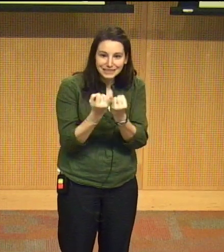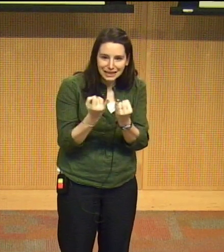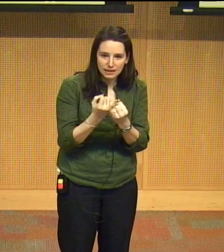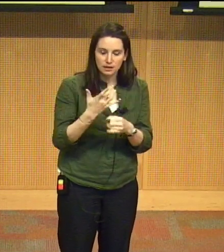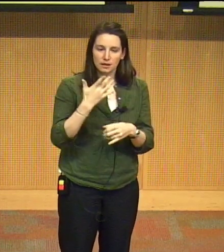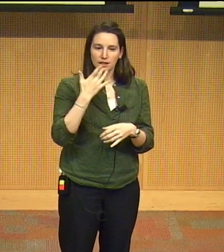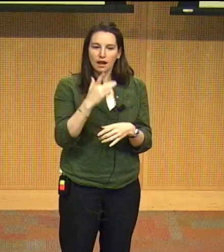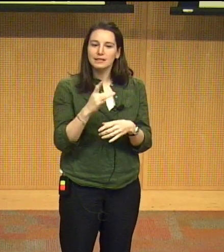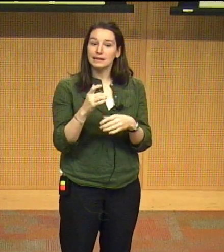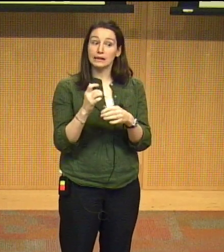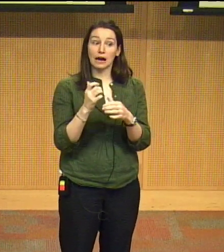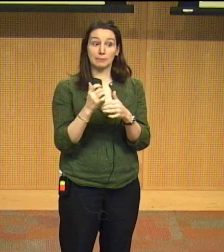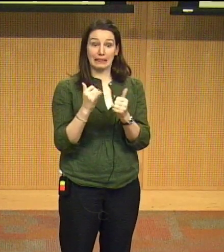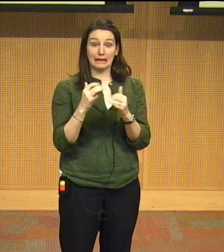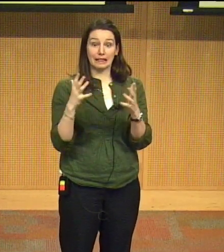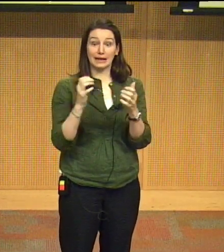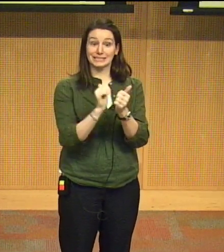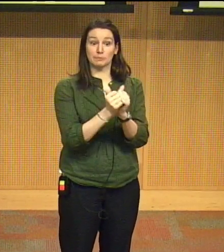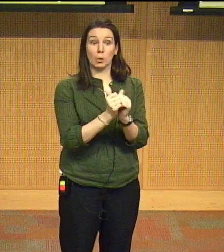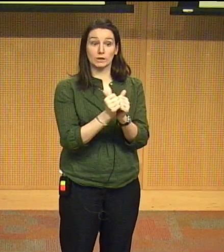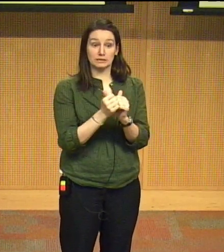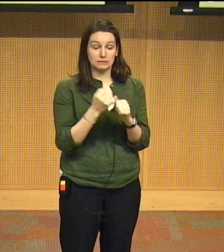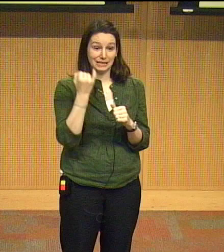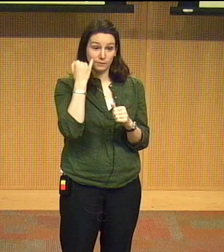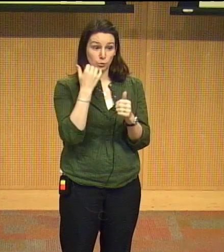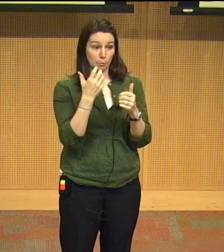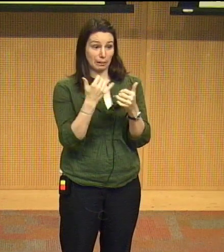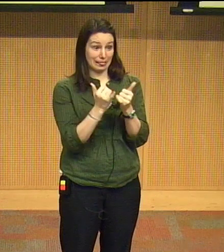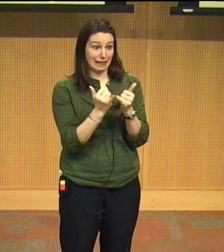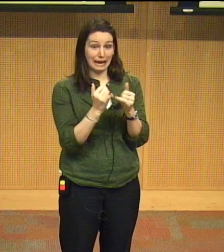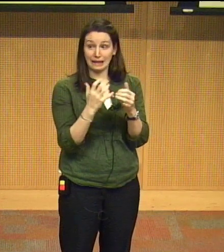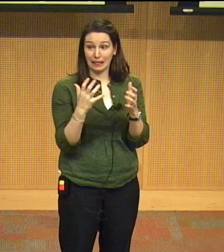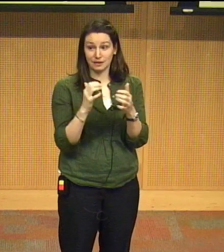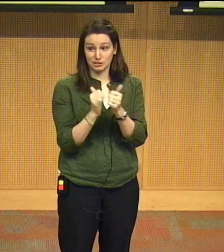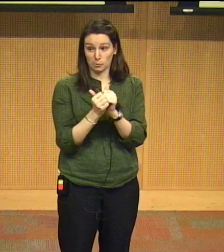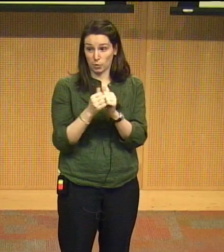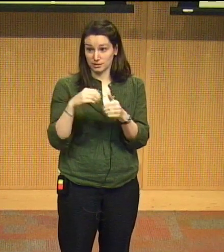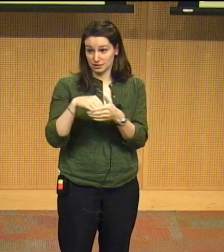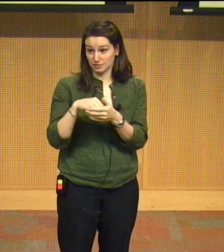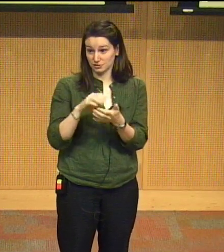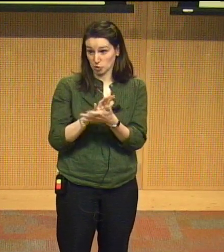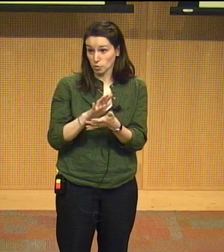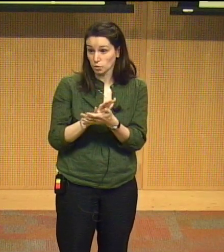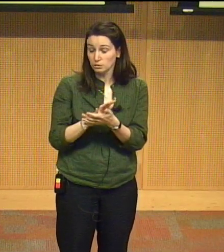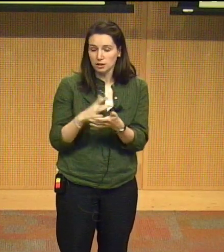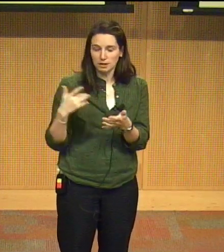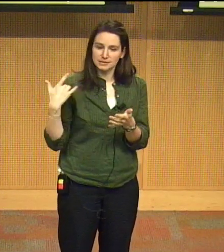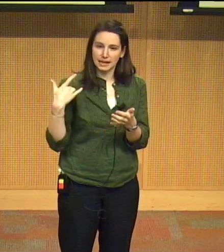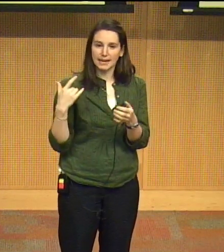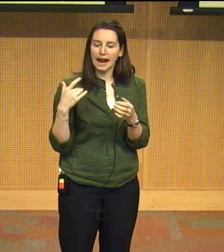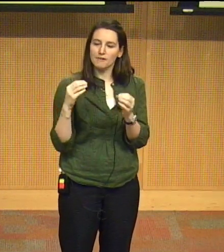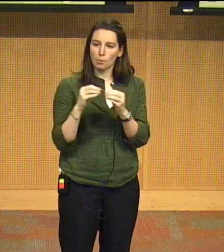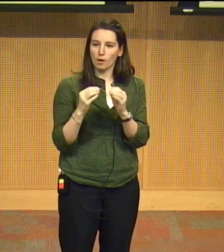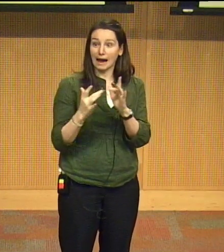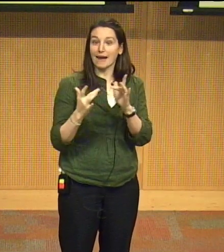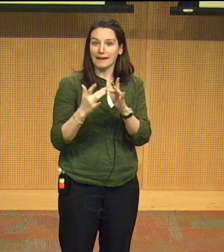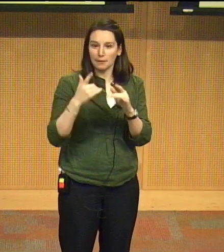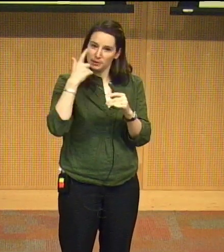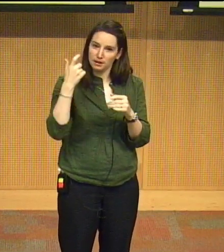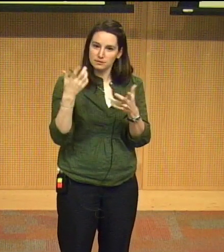isolated. Luckily, I played a lot of sports. And if you play a lot of sports in school, you tend to have more contact because